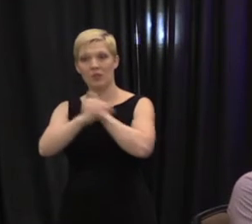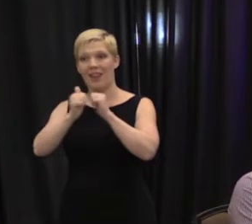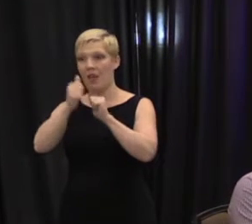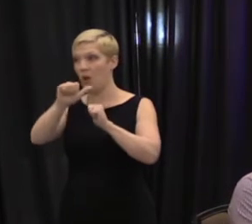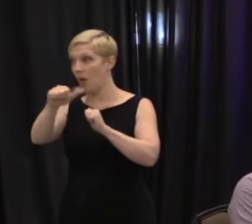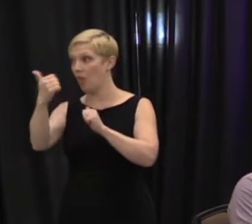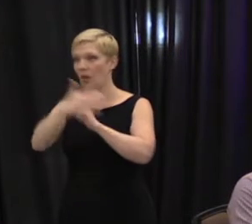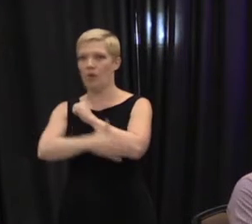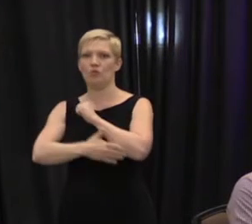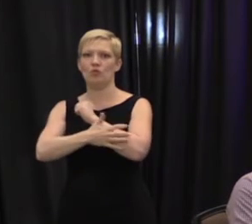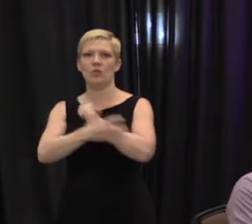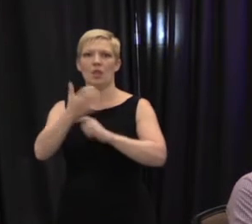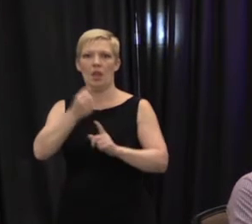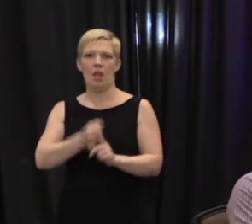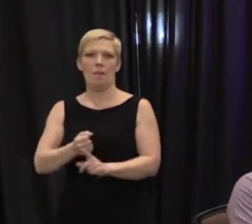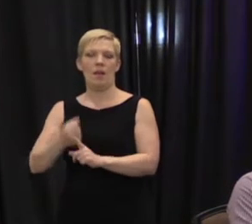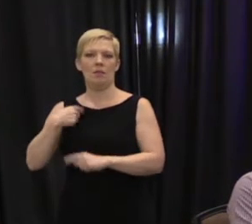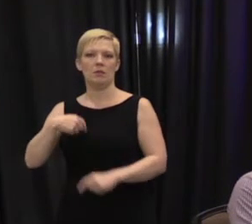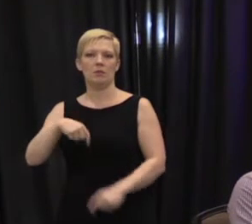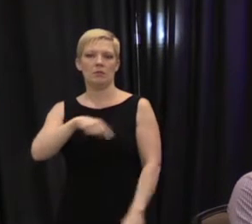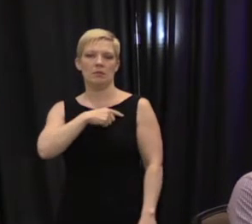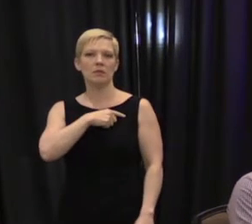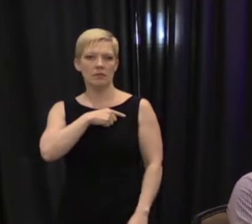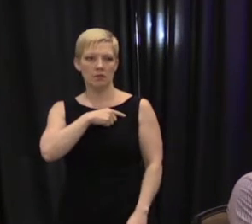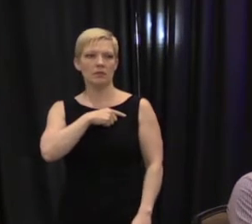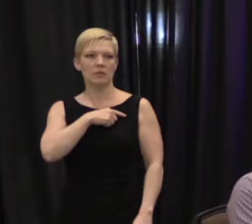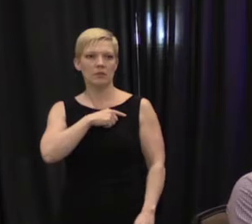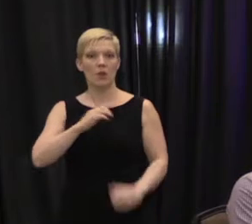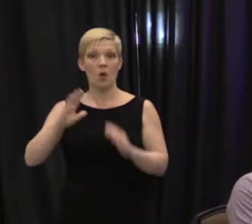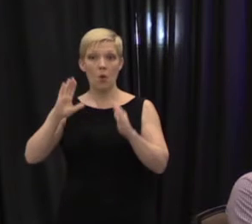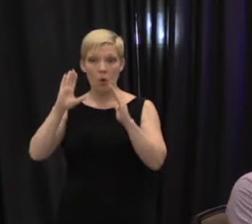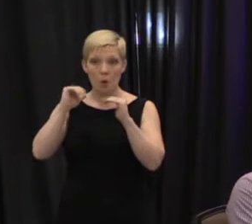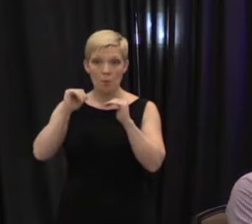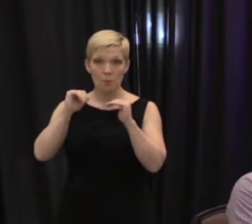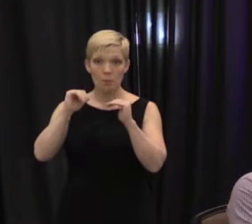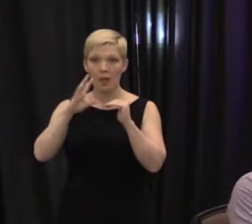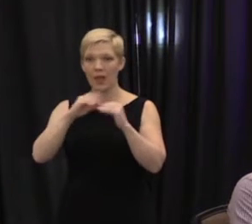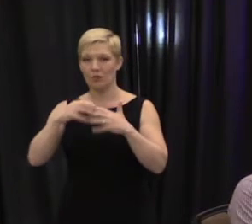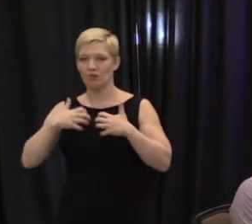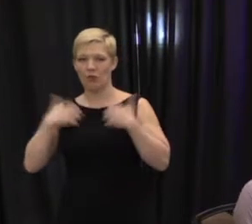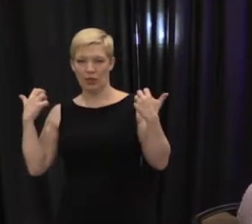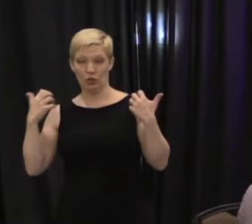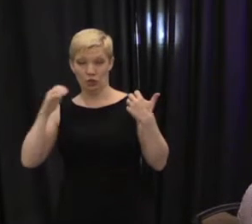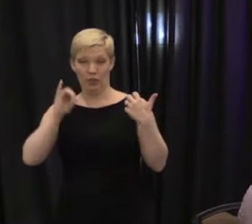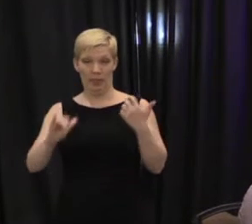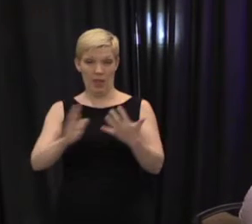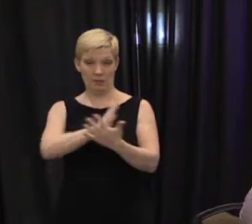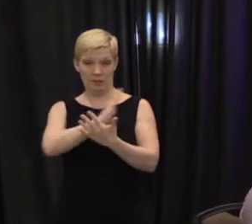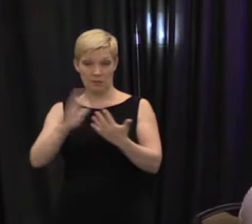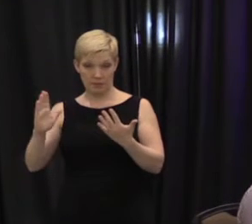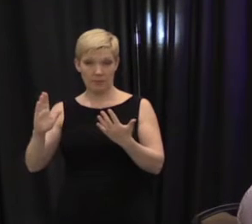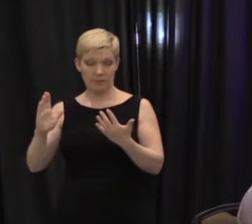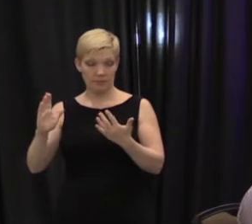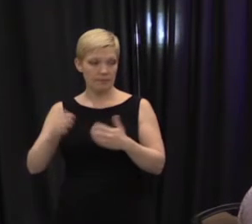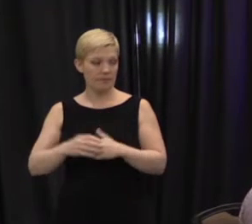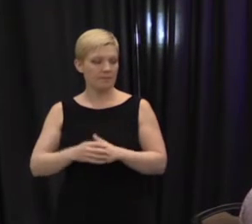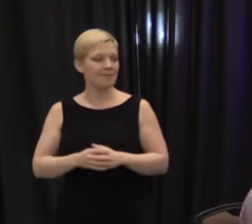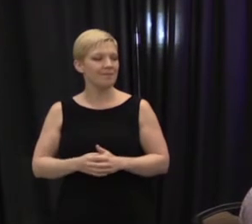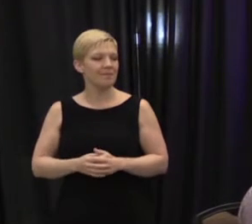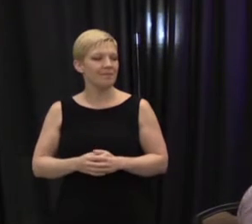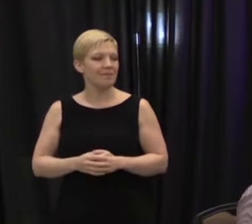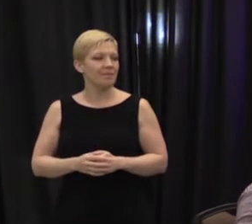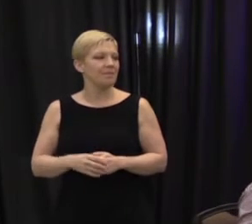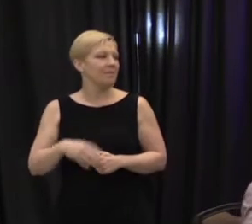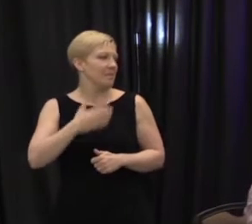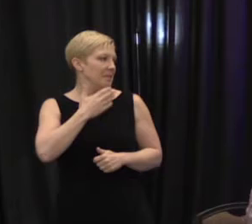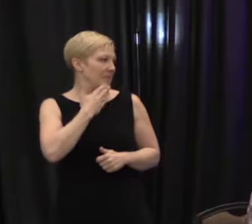impact us. Hope and rage. Yeah. So thank you for that